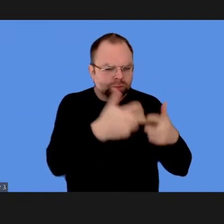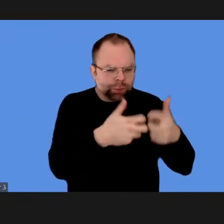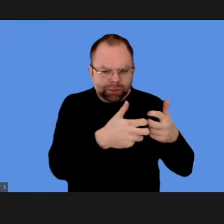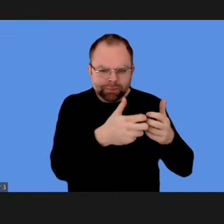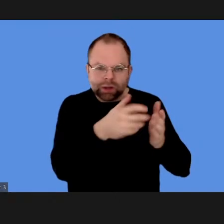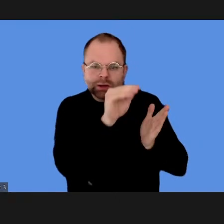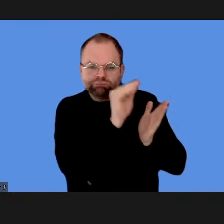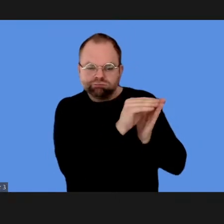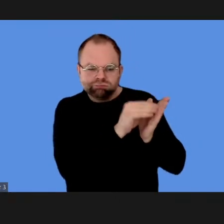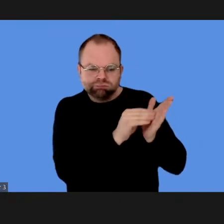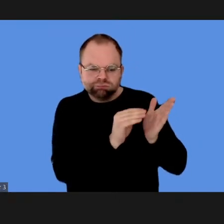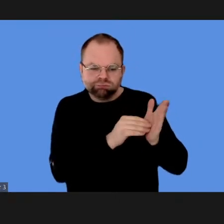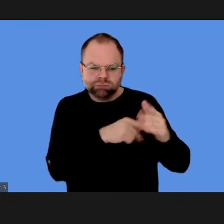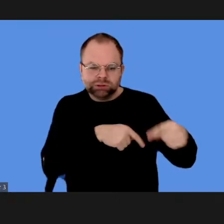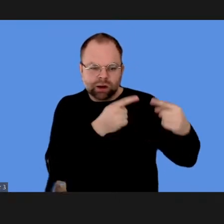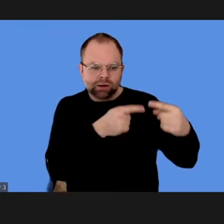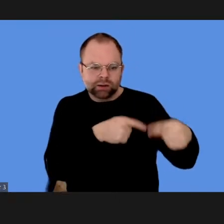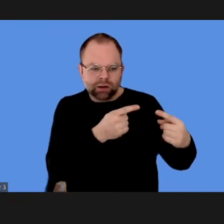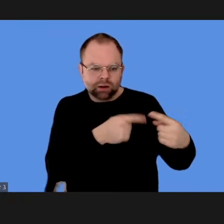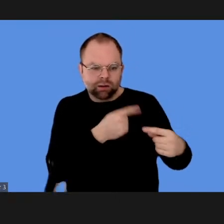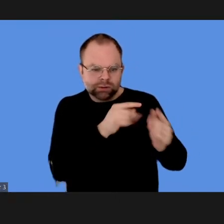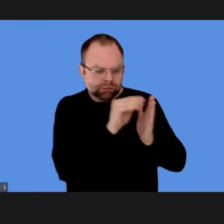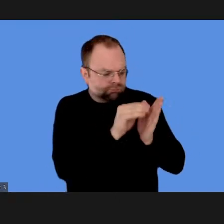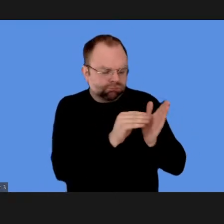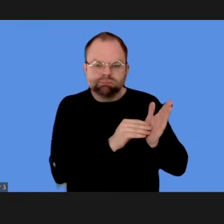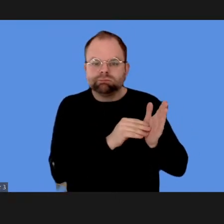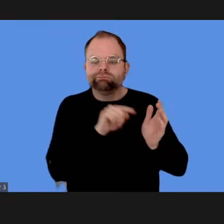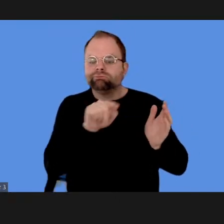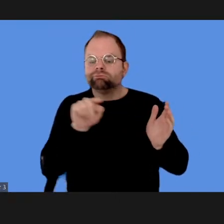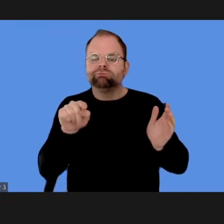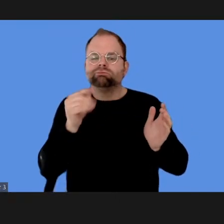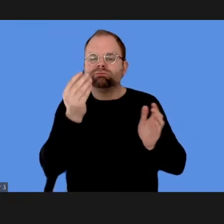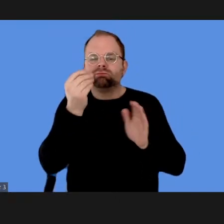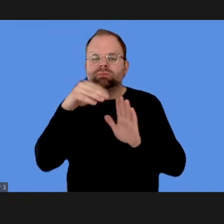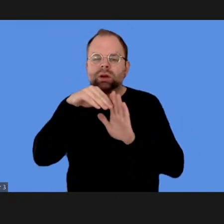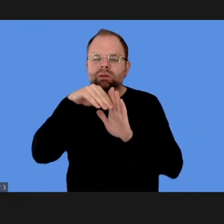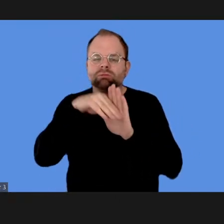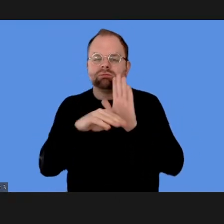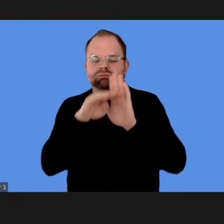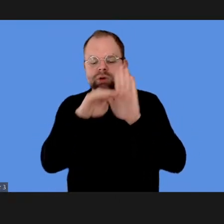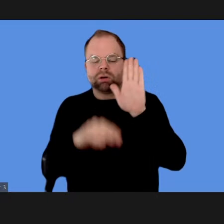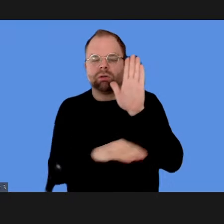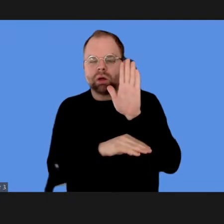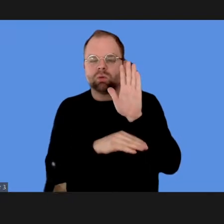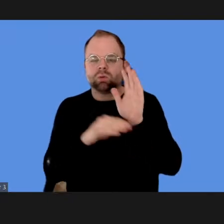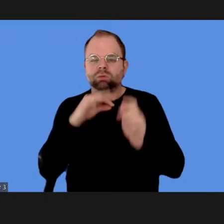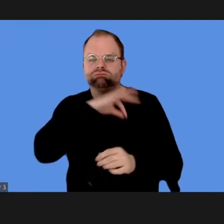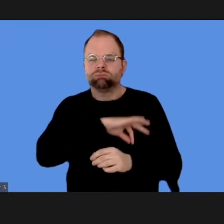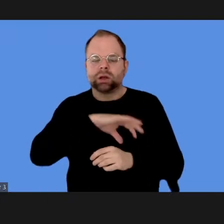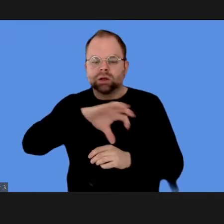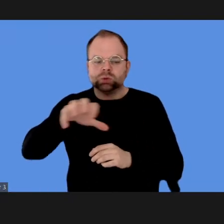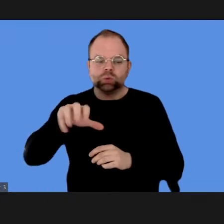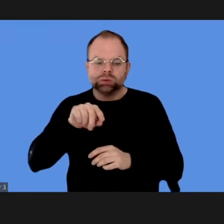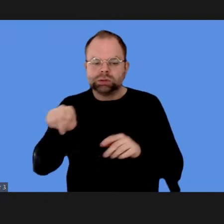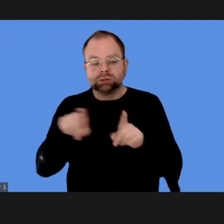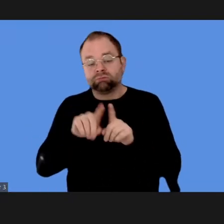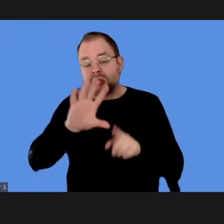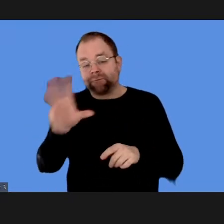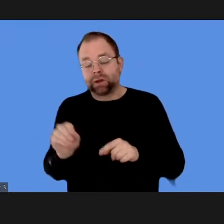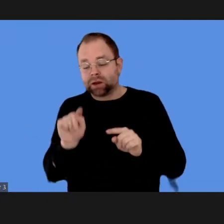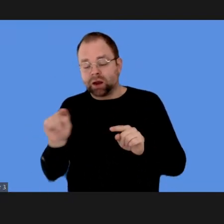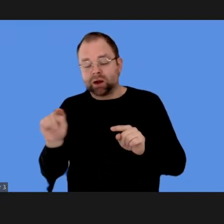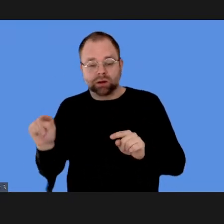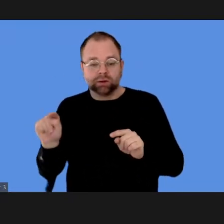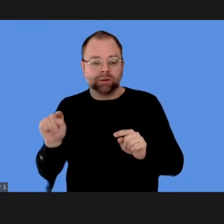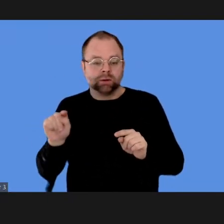develop the statistical capacities of countries and in terms of generating quality data in